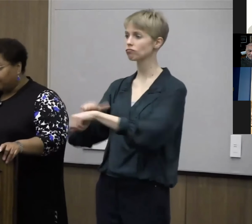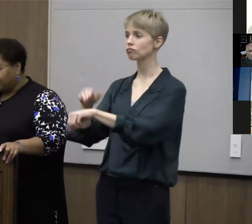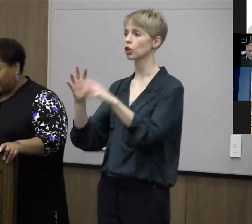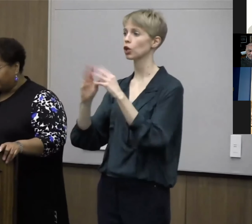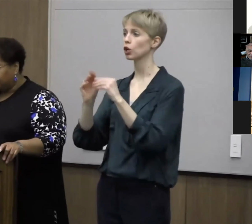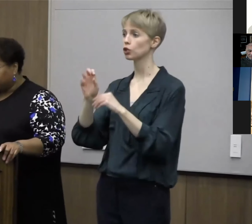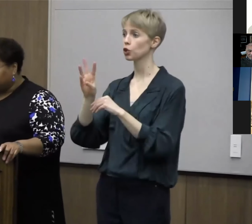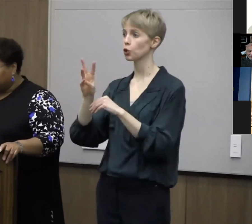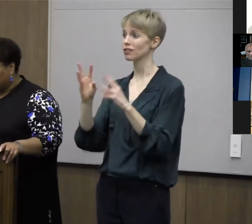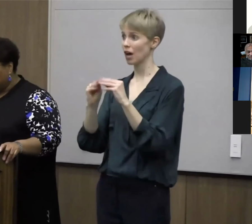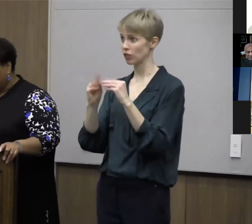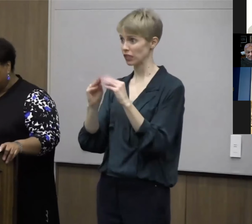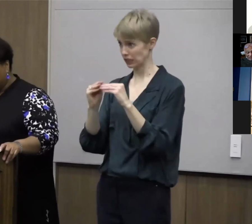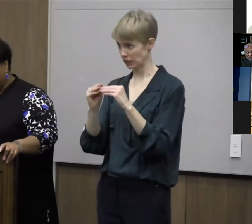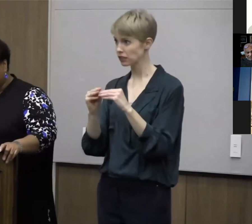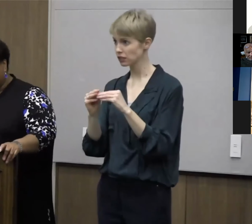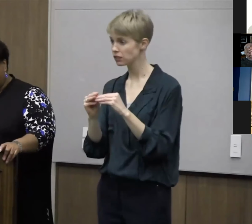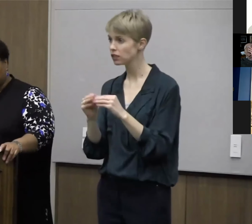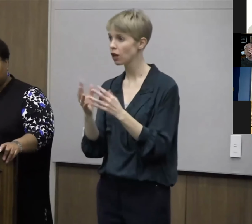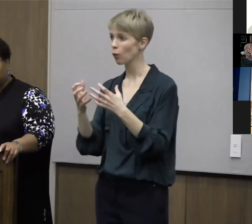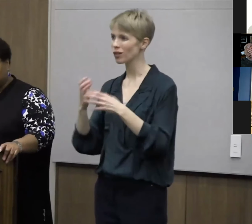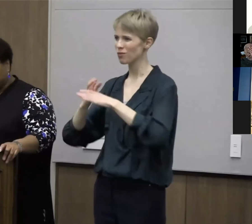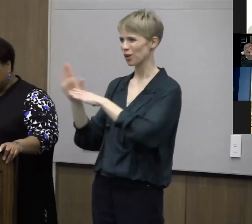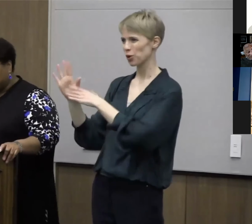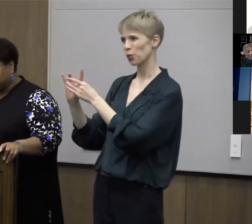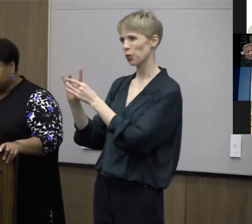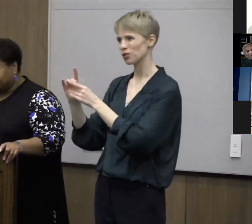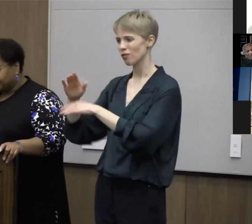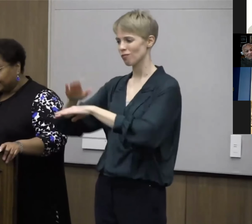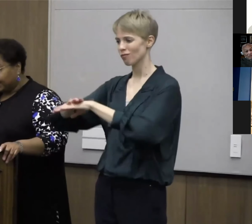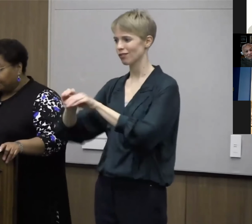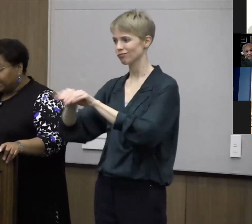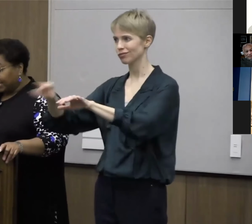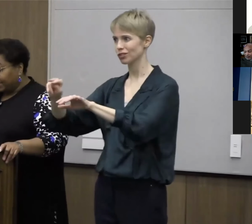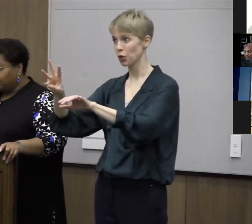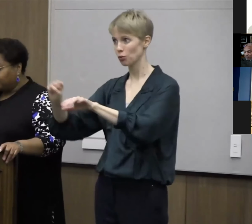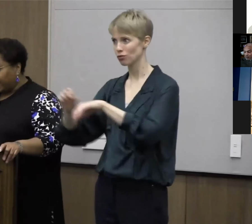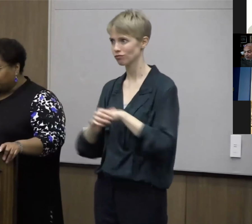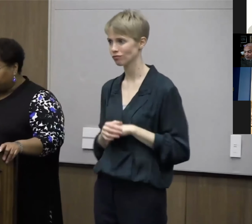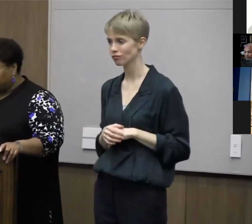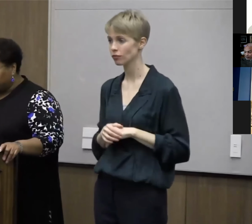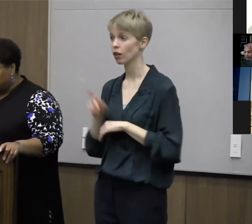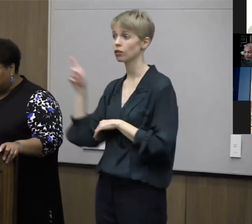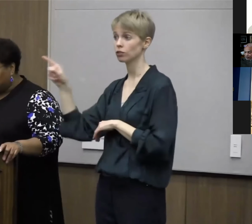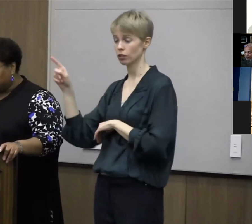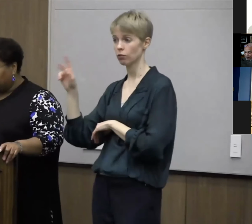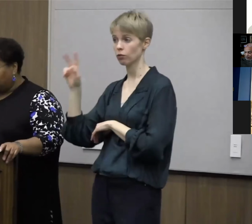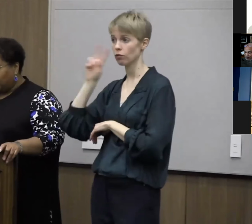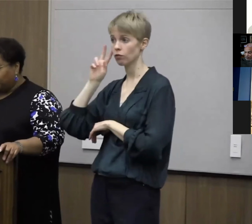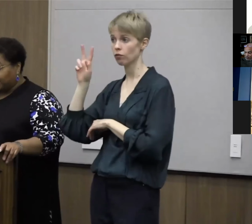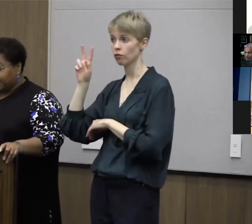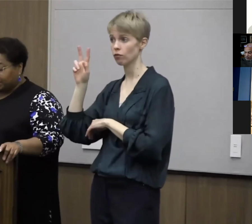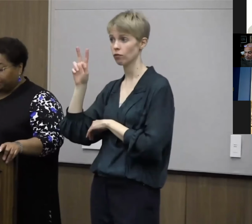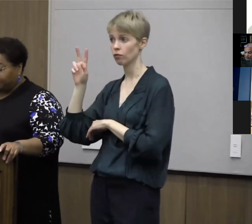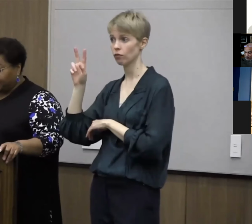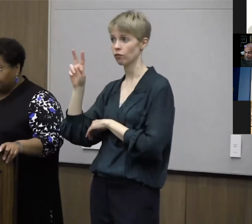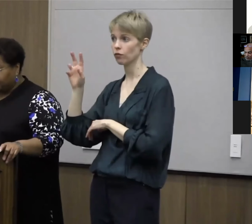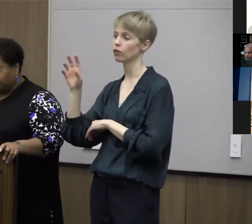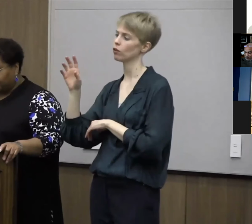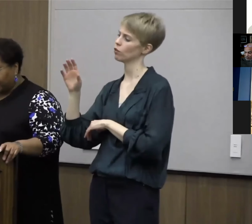during primetime television hours on August the 22nd. Mrs. Hamer was vice chairperson of the